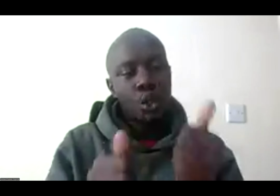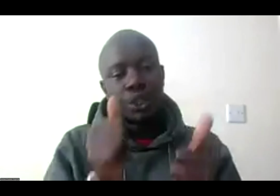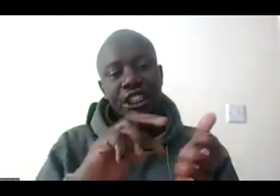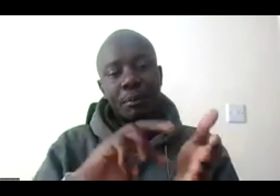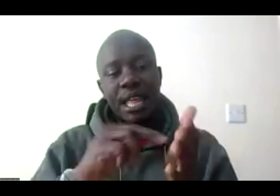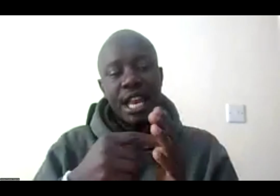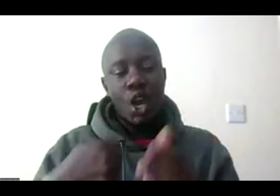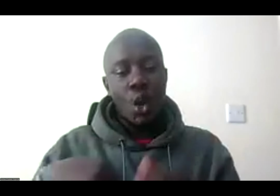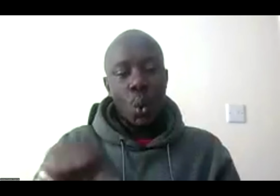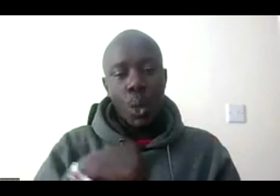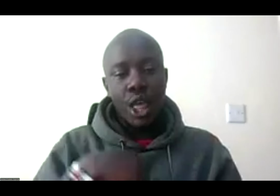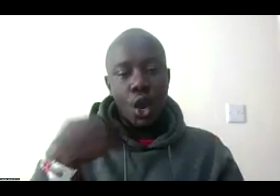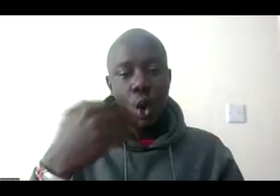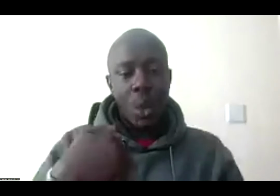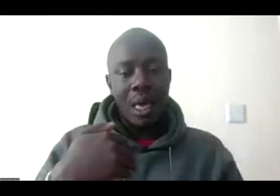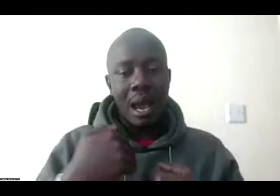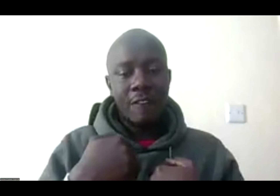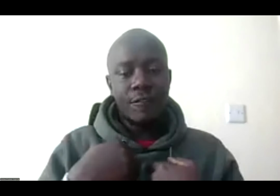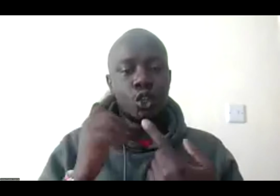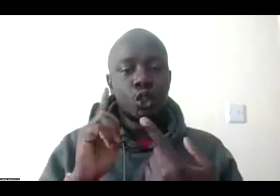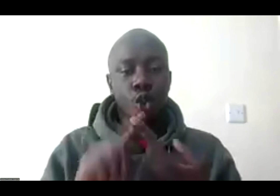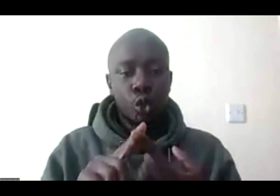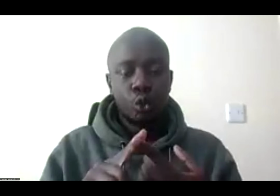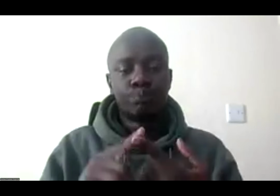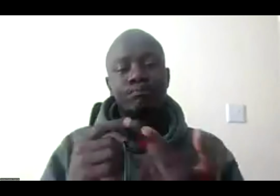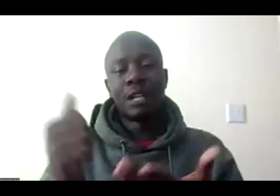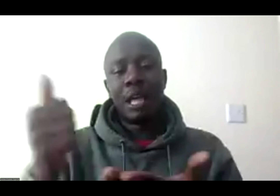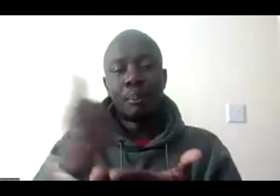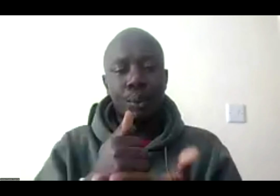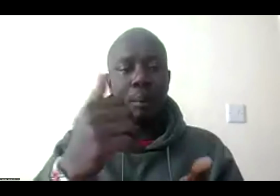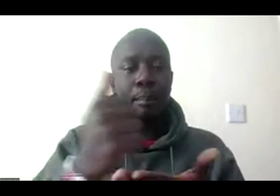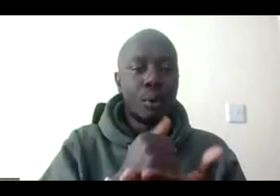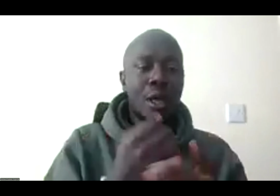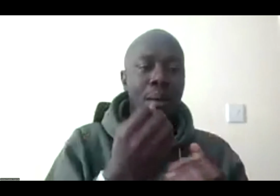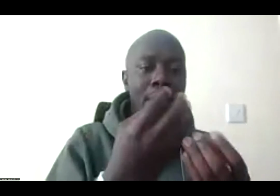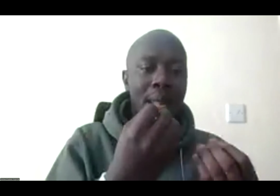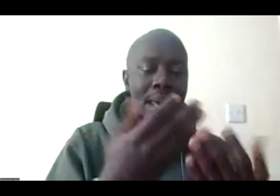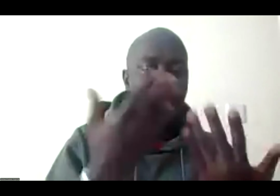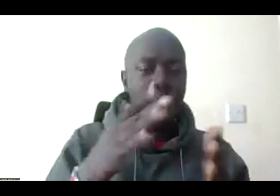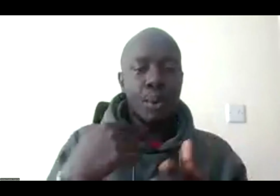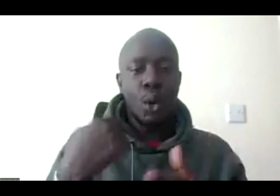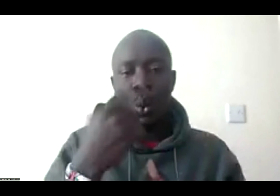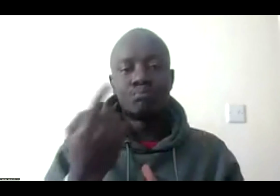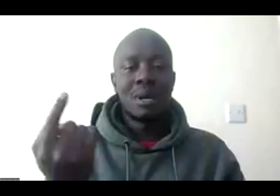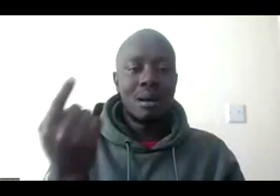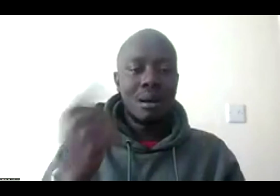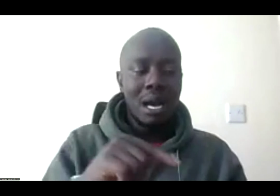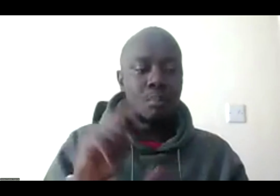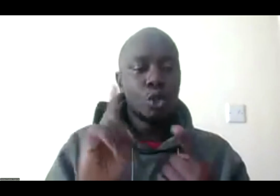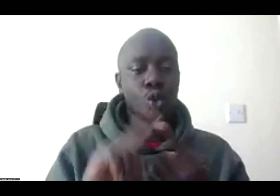annotation and also storage, which means that we have to have deaf signers in our